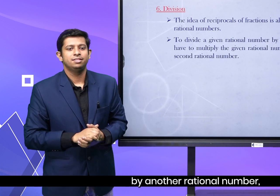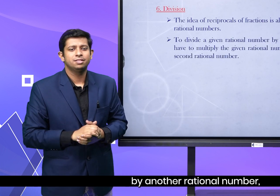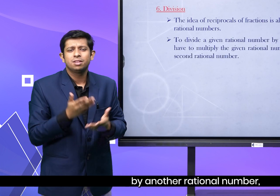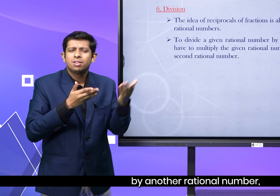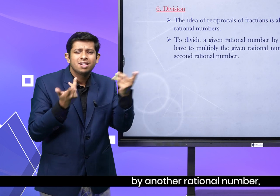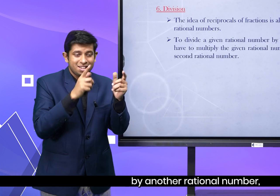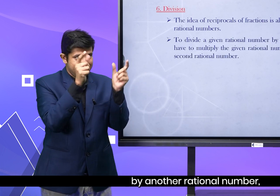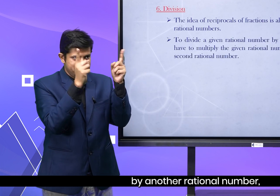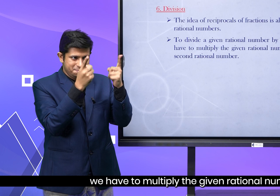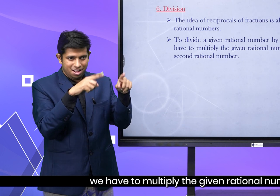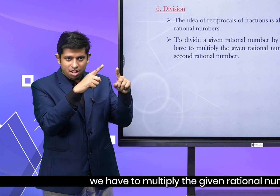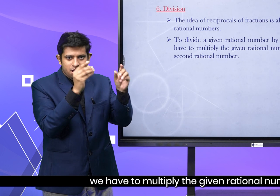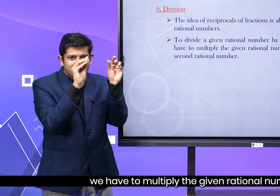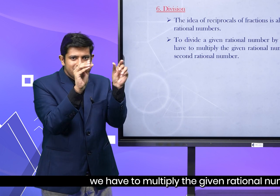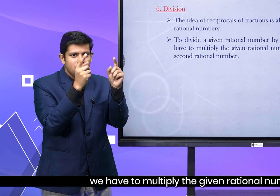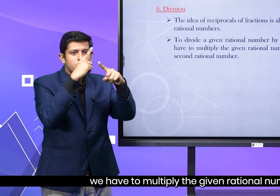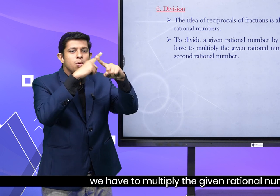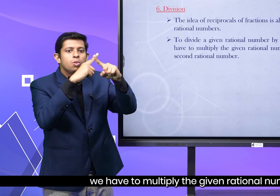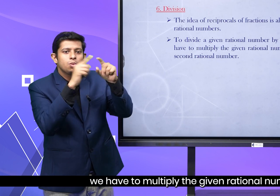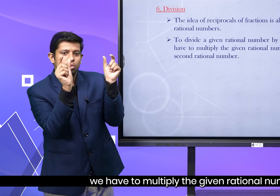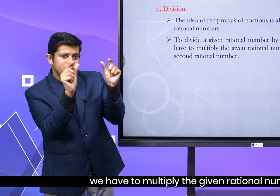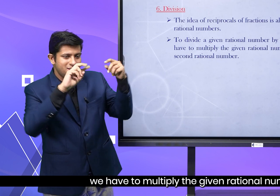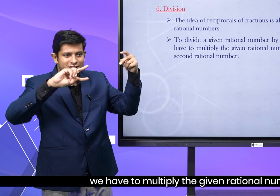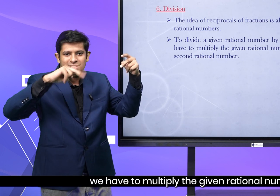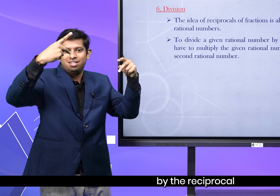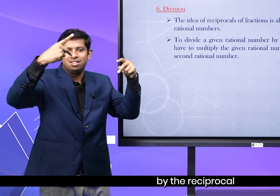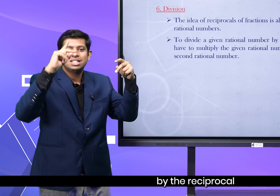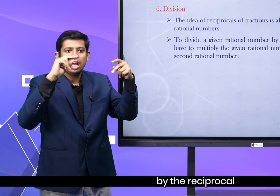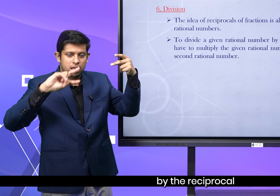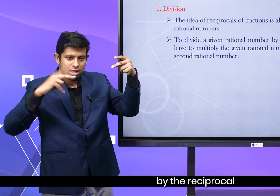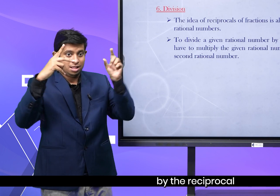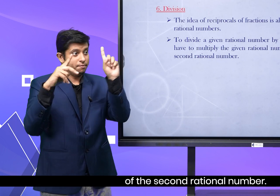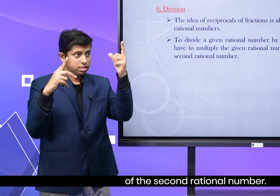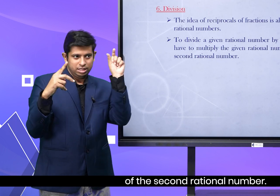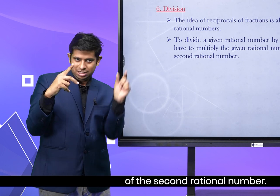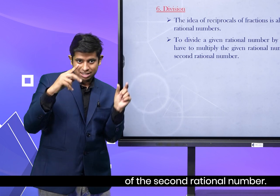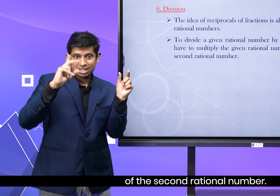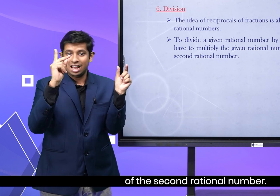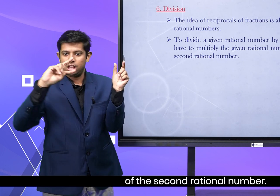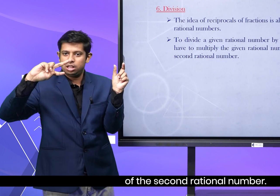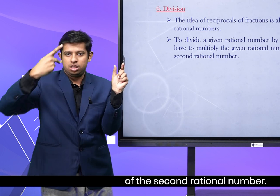rational number, we have to multiply the given rational number by the reciprocal of the second rational number.